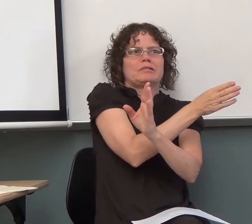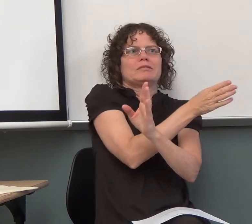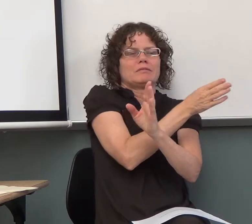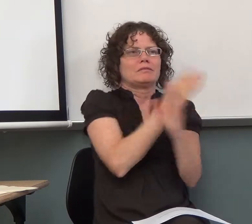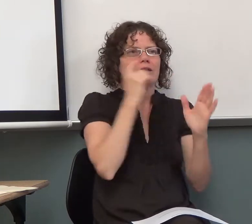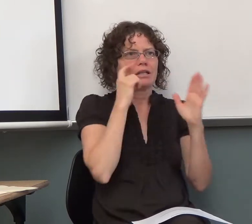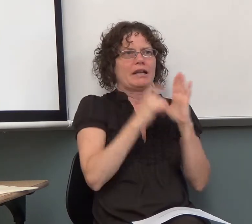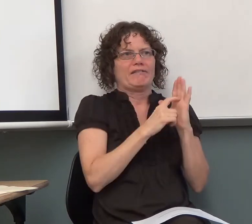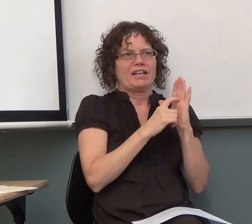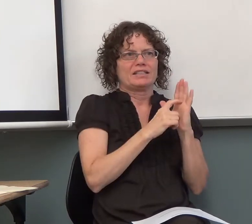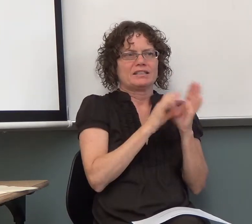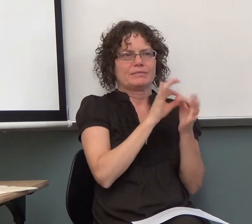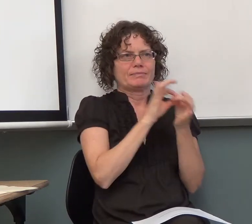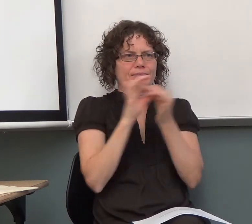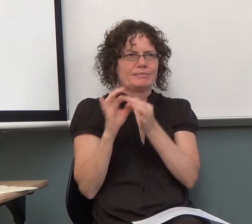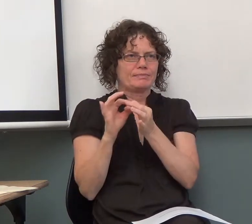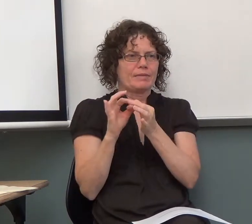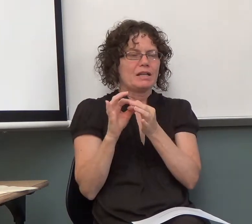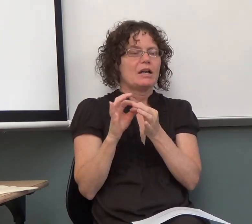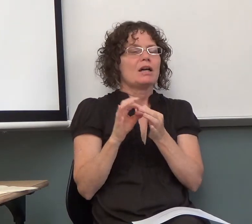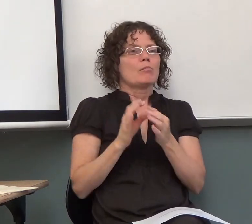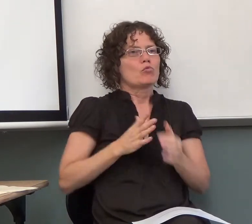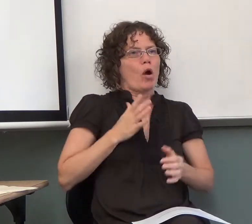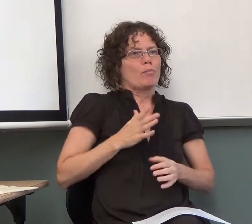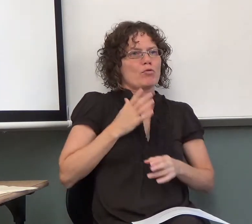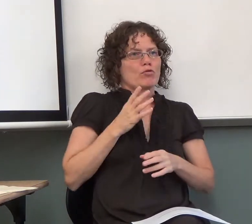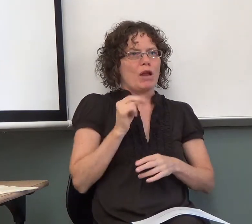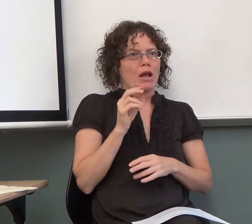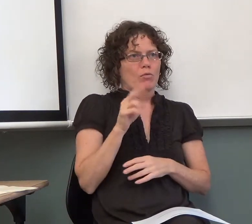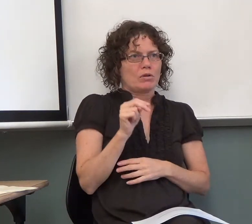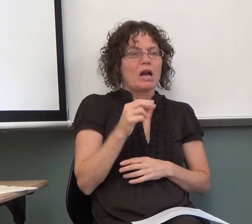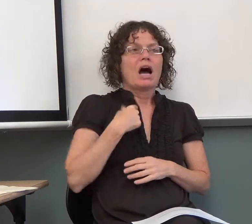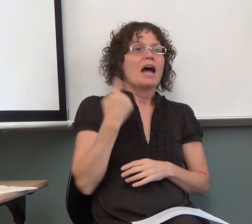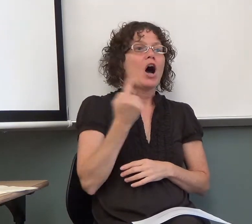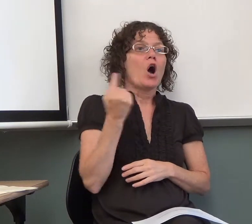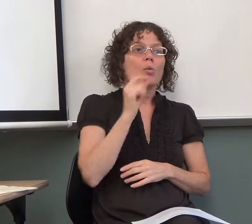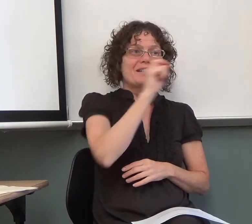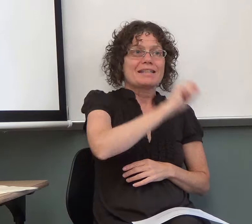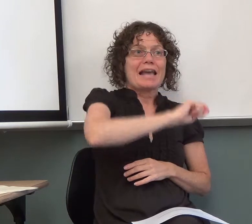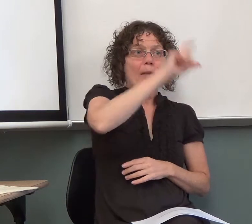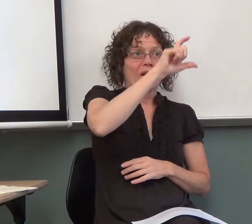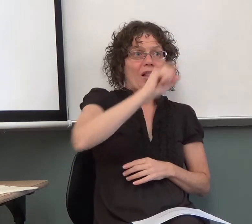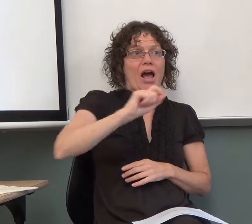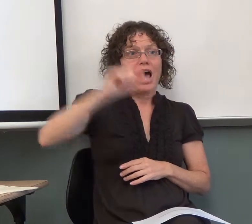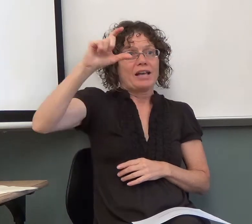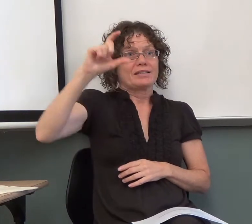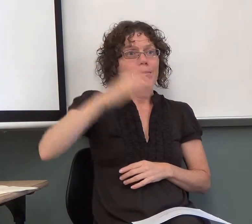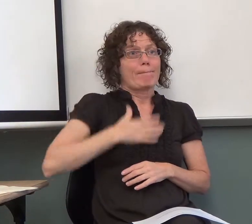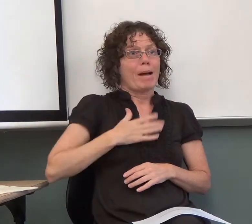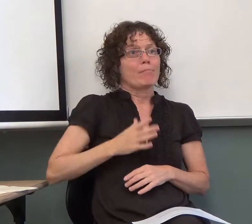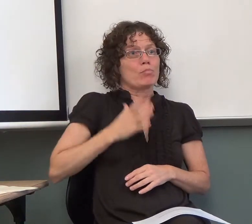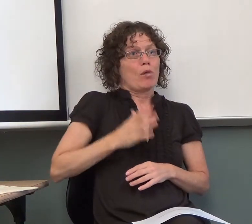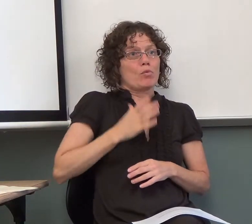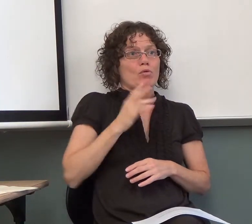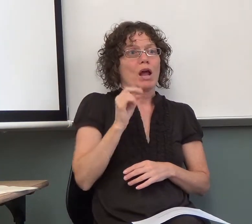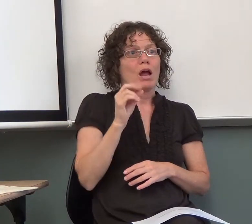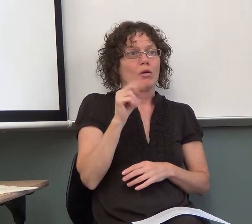then I always capitalize my proper nouns, okay? Small details matter